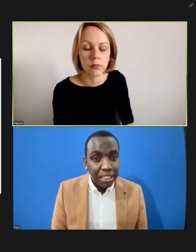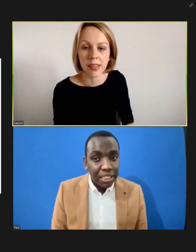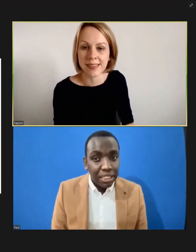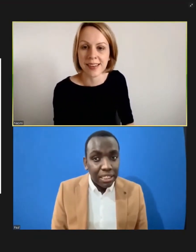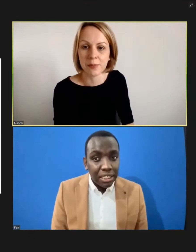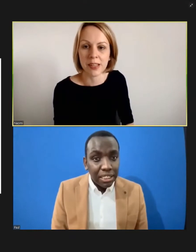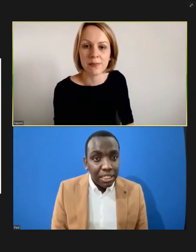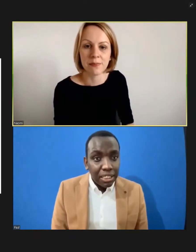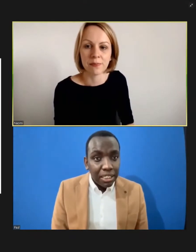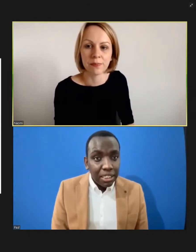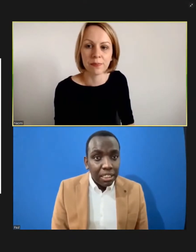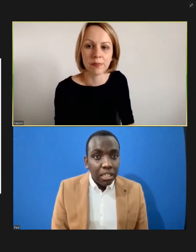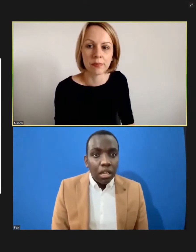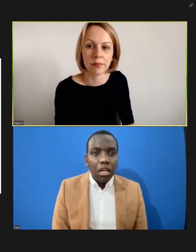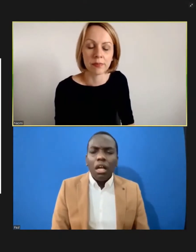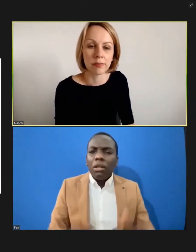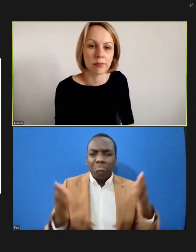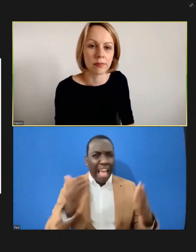Next slide, please.